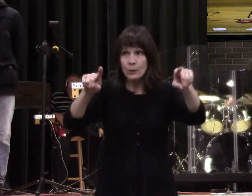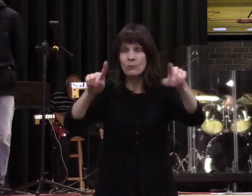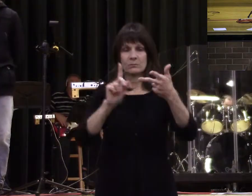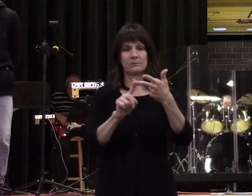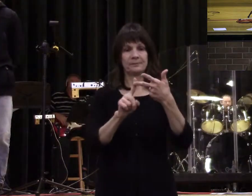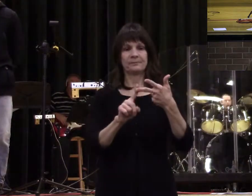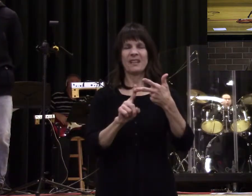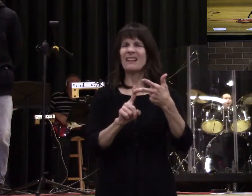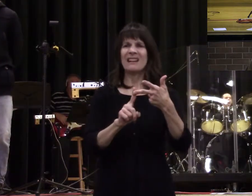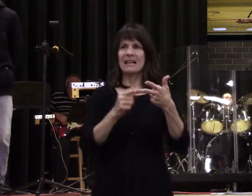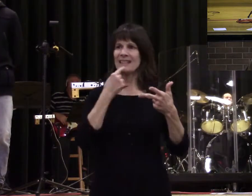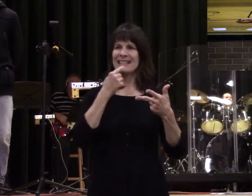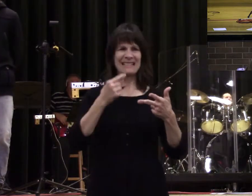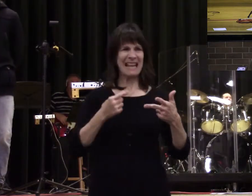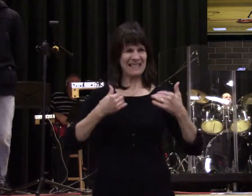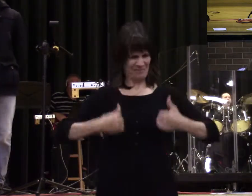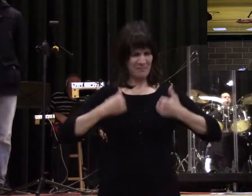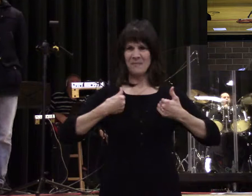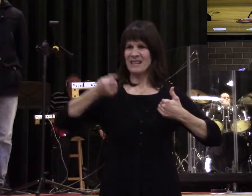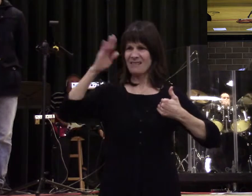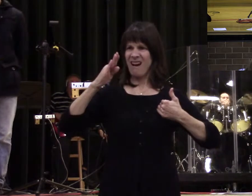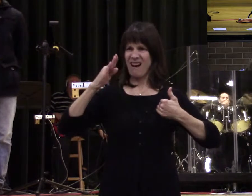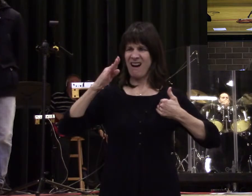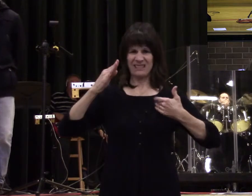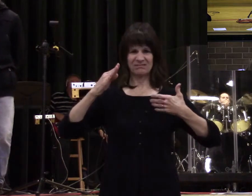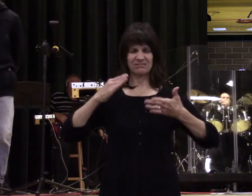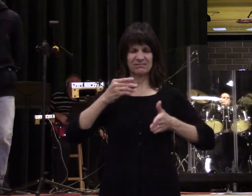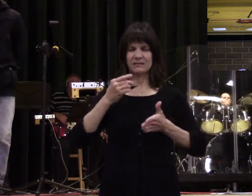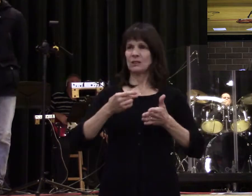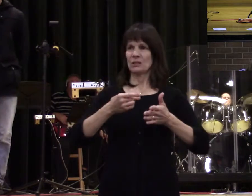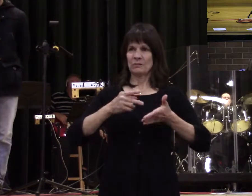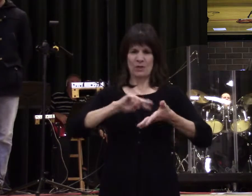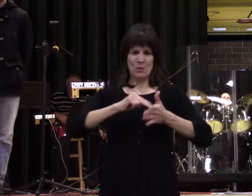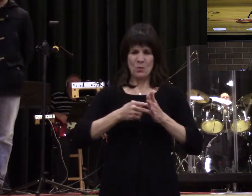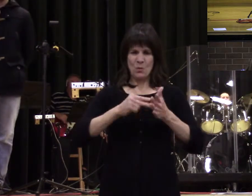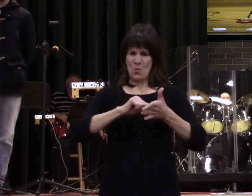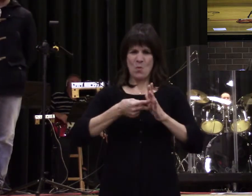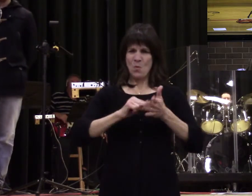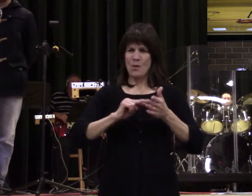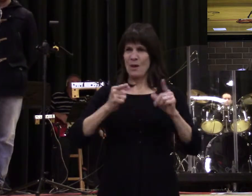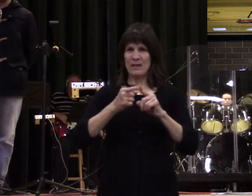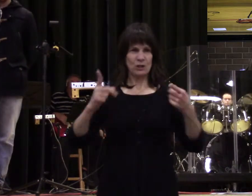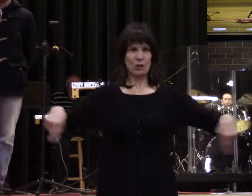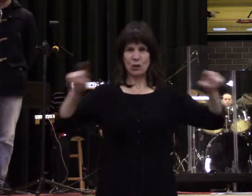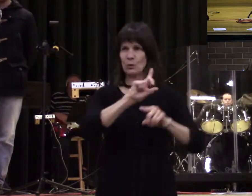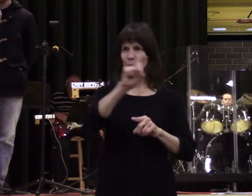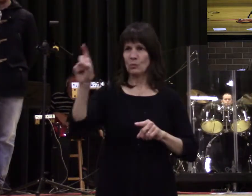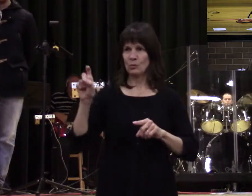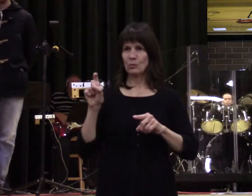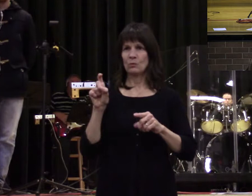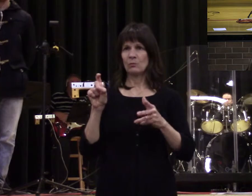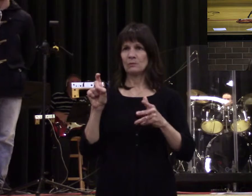does he mean to you? He's saying, what do I mean to you? What have I done for you? Worship me about it. What do I mean to you? How many people love